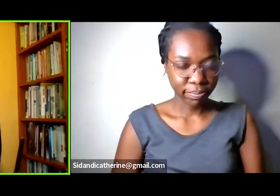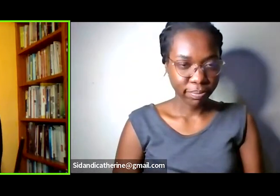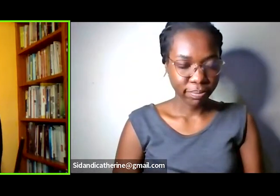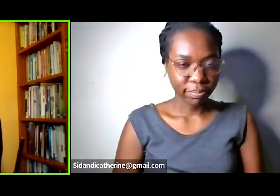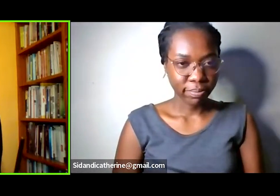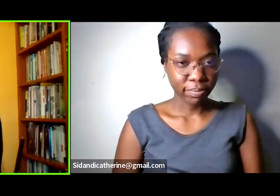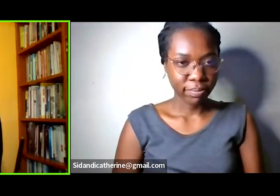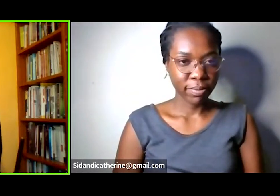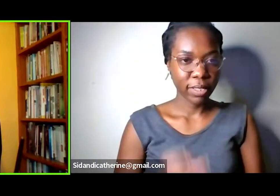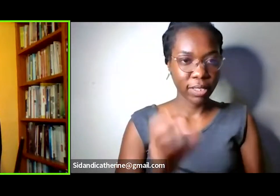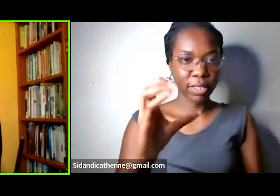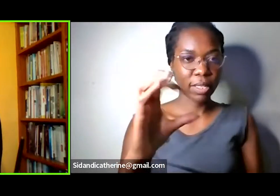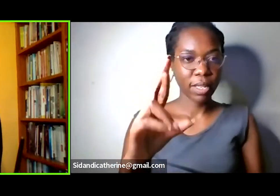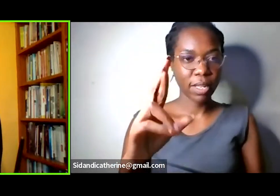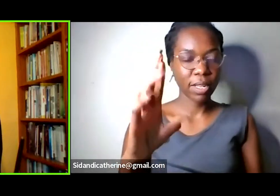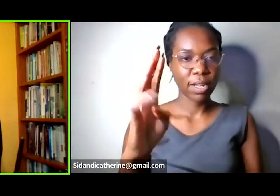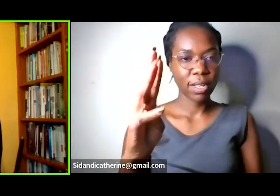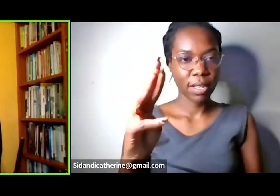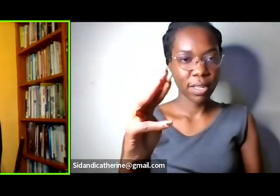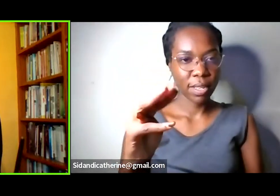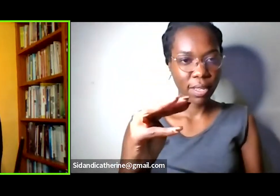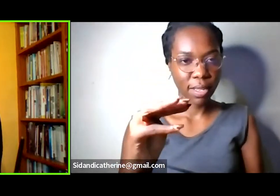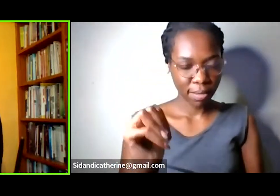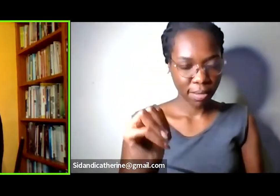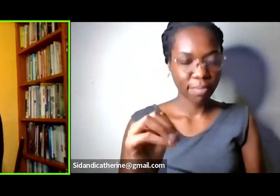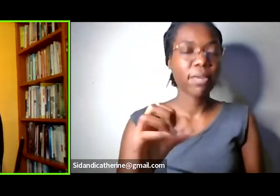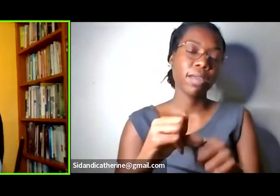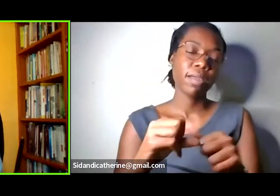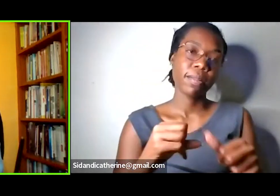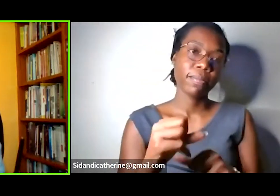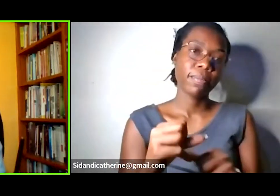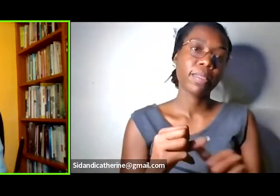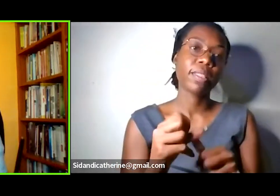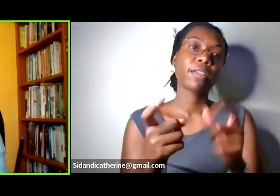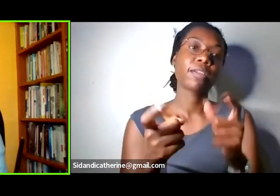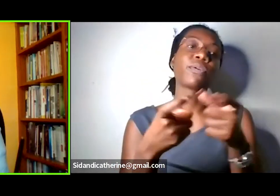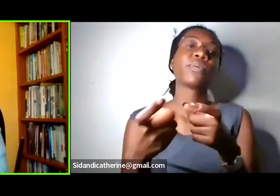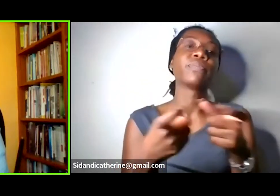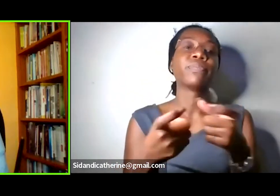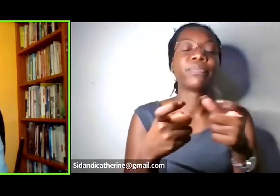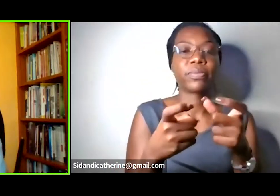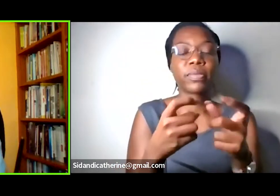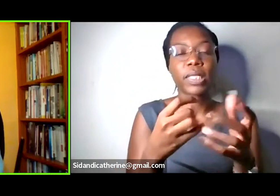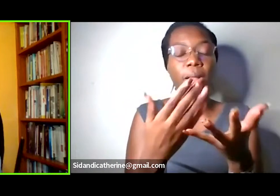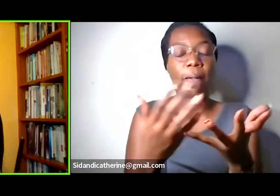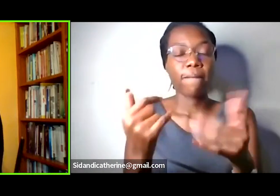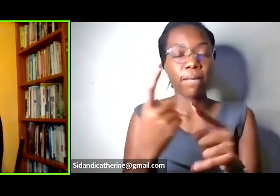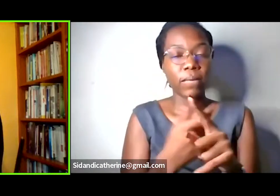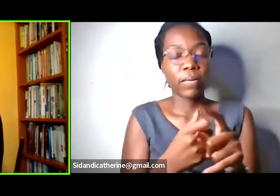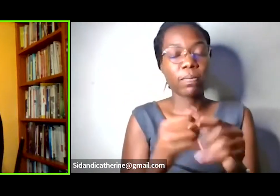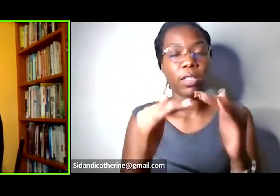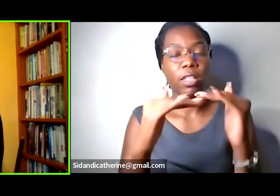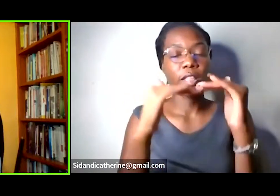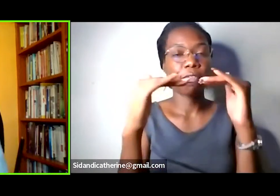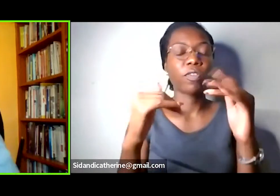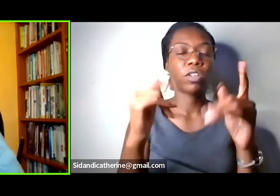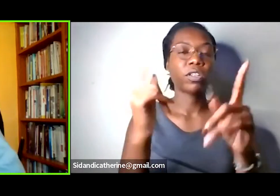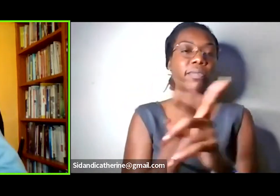you the feedback number one. The feedback number one is always money in the bank. Okay. The feedback number one is always what?